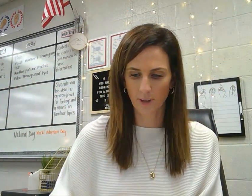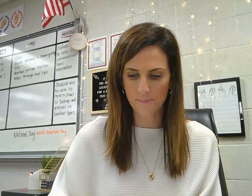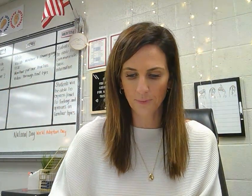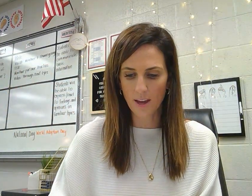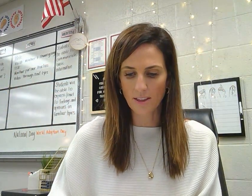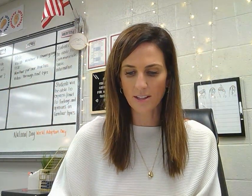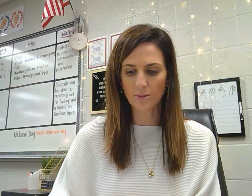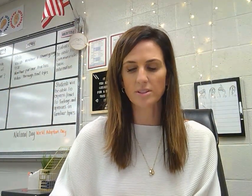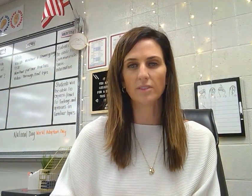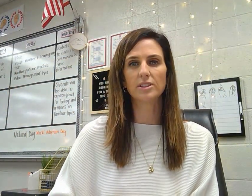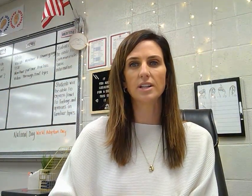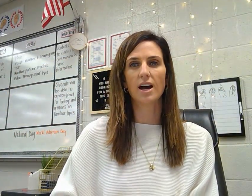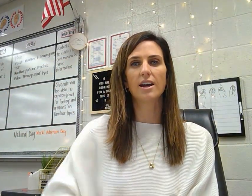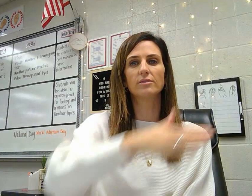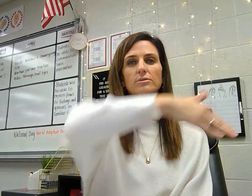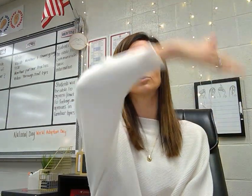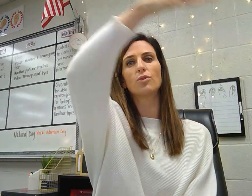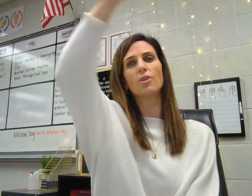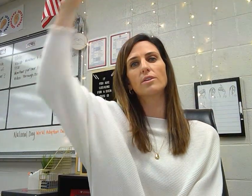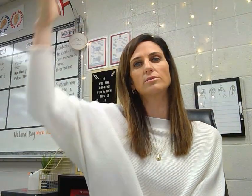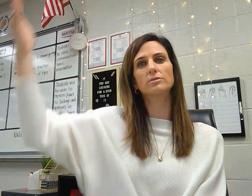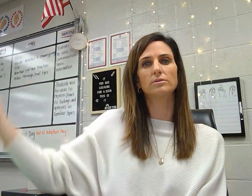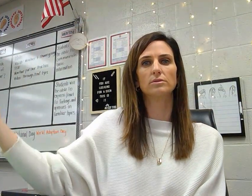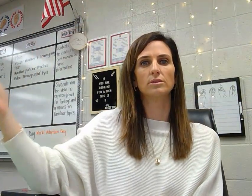Okay, the next one, the sign for sky.